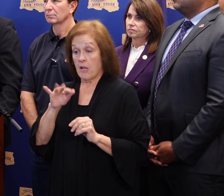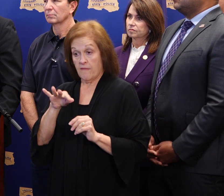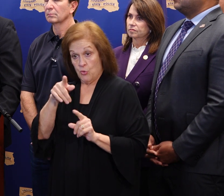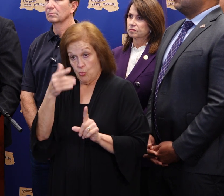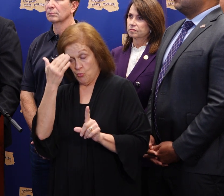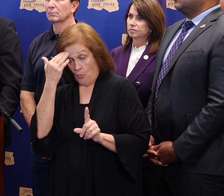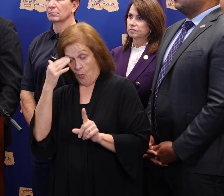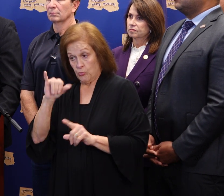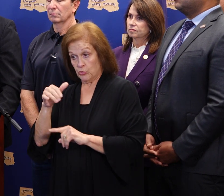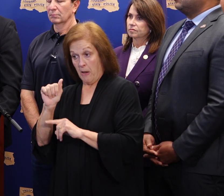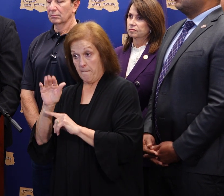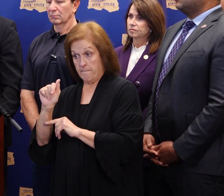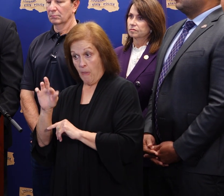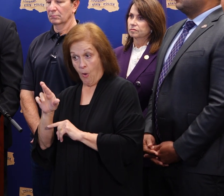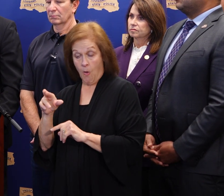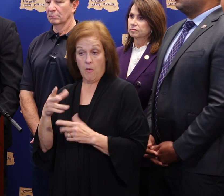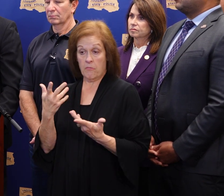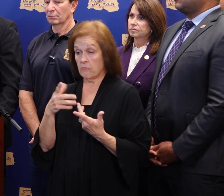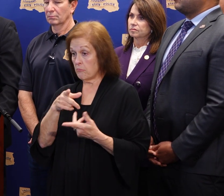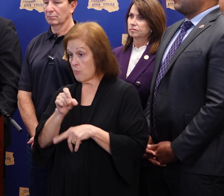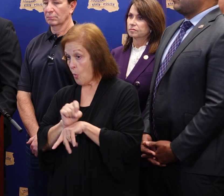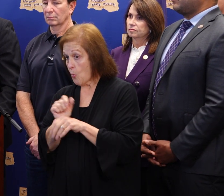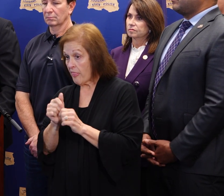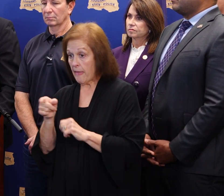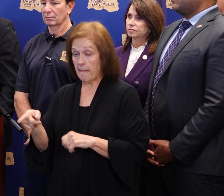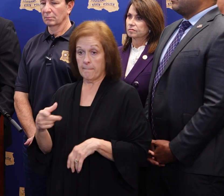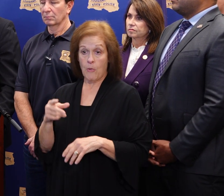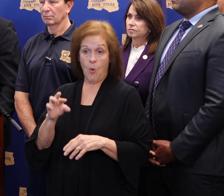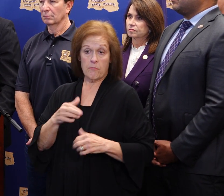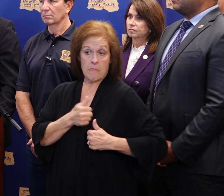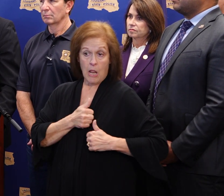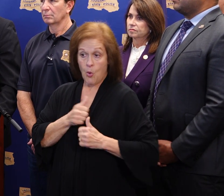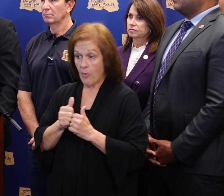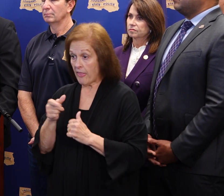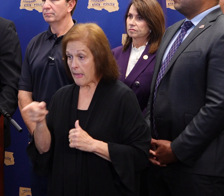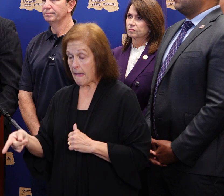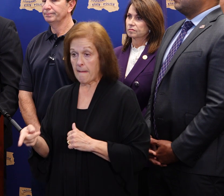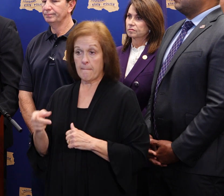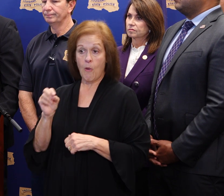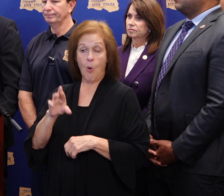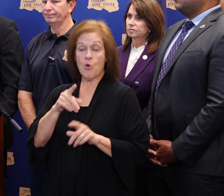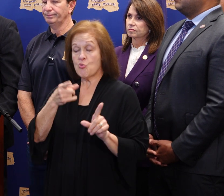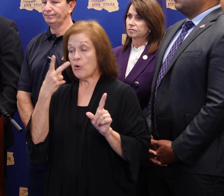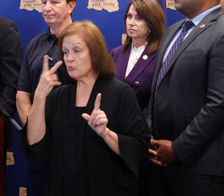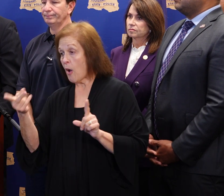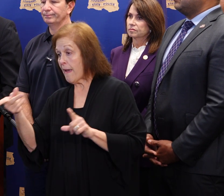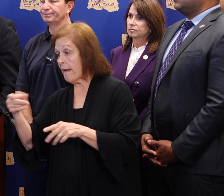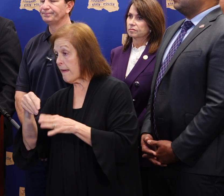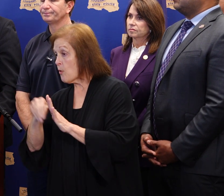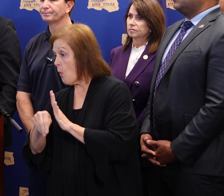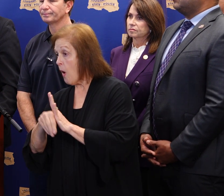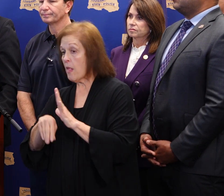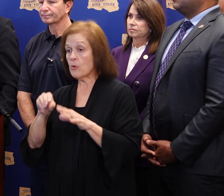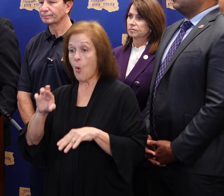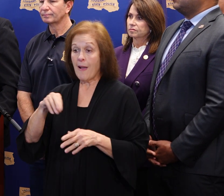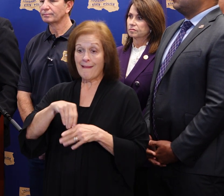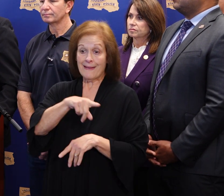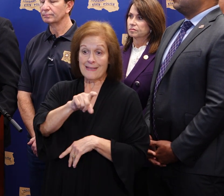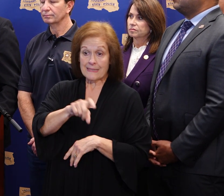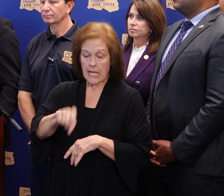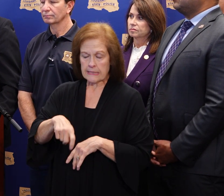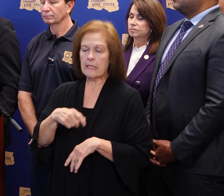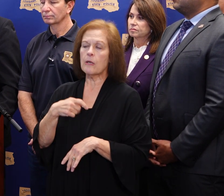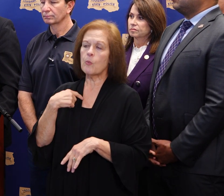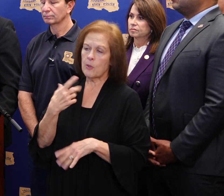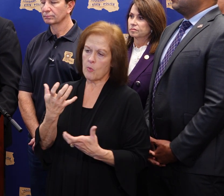Jabbar personally, worked with him, served in the military, or saw him in New Orleans or Texas, we need